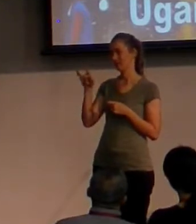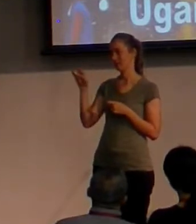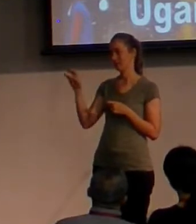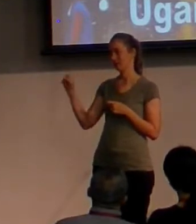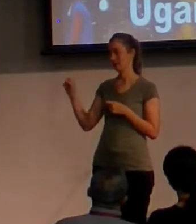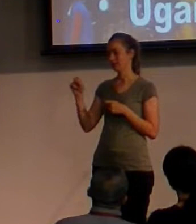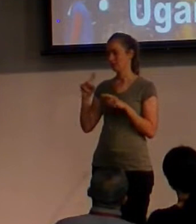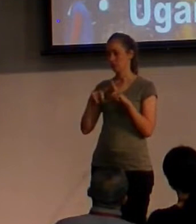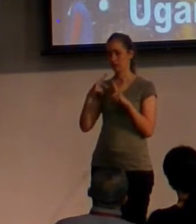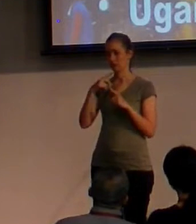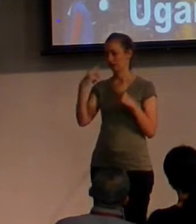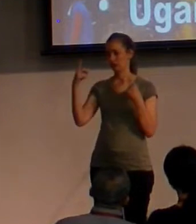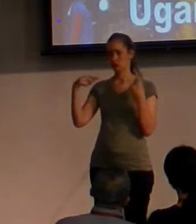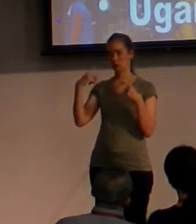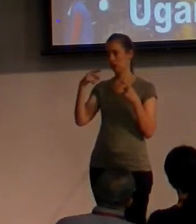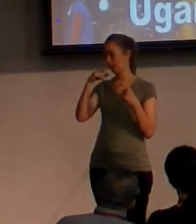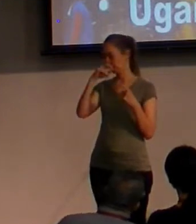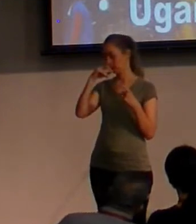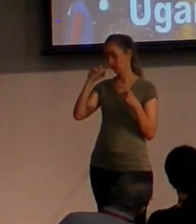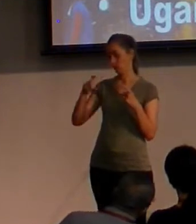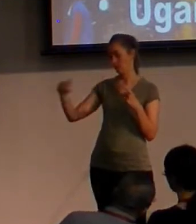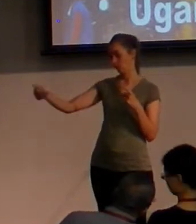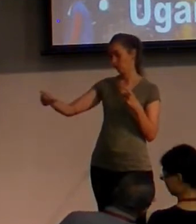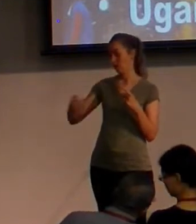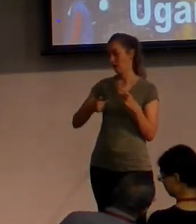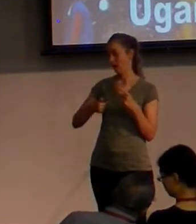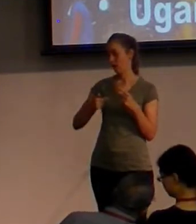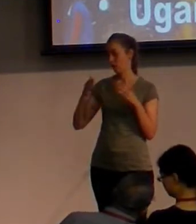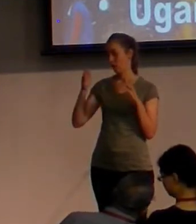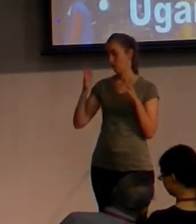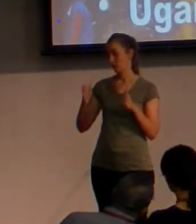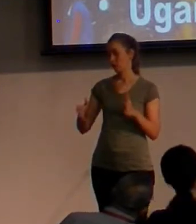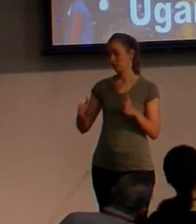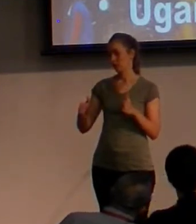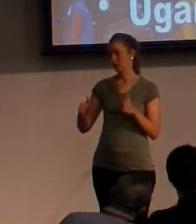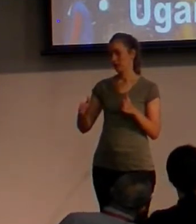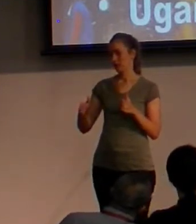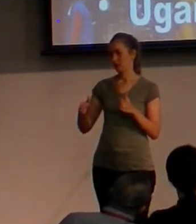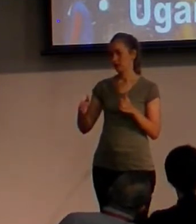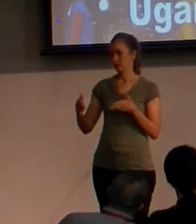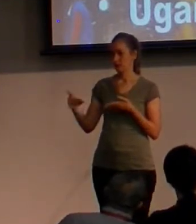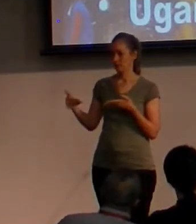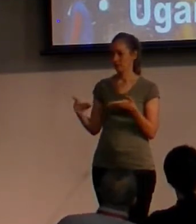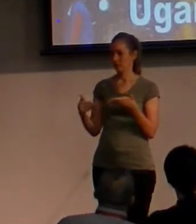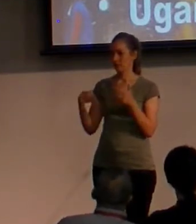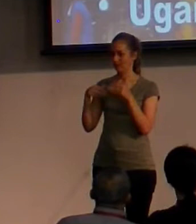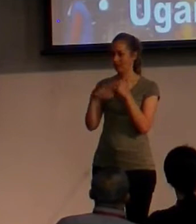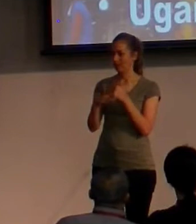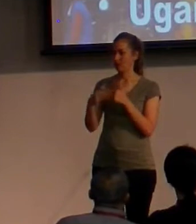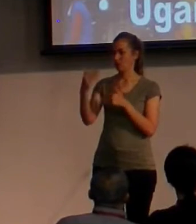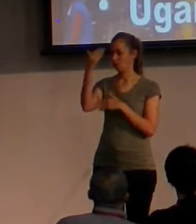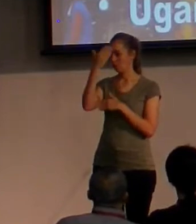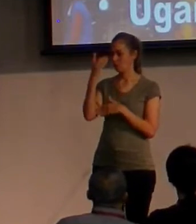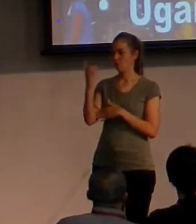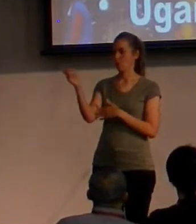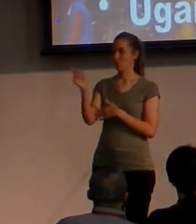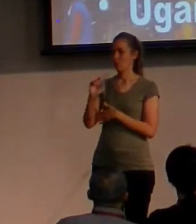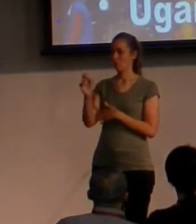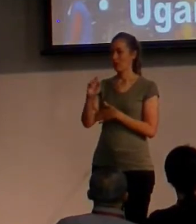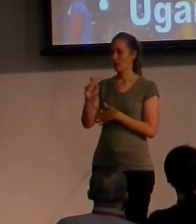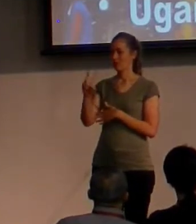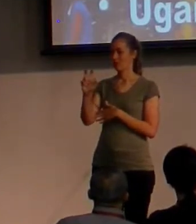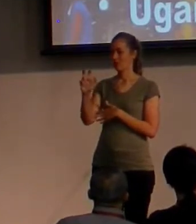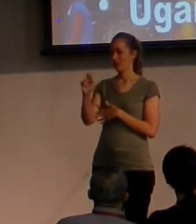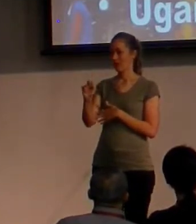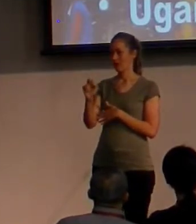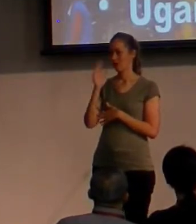So you literally have to hire a guide to take you in with your luggage to know where the van is